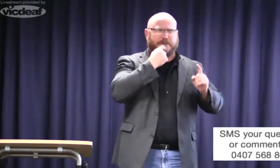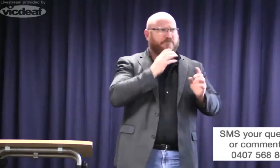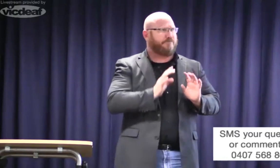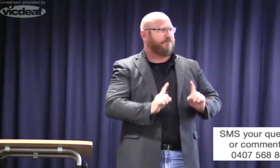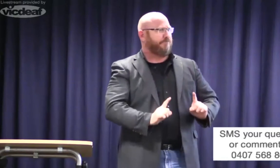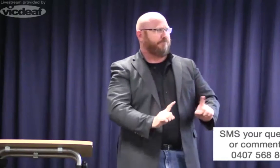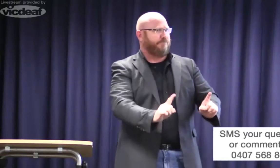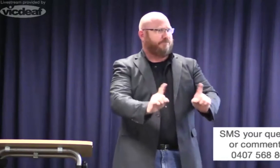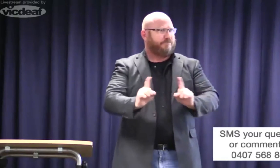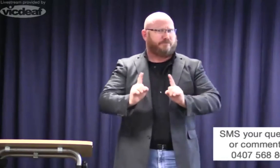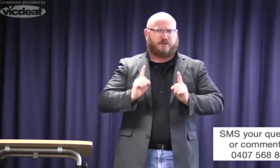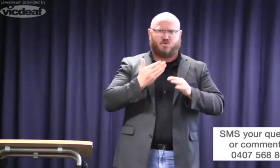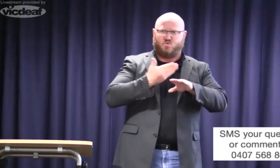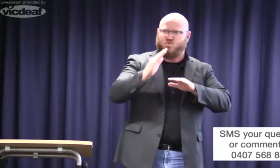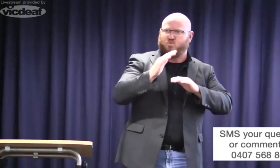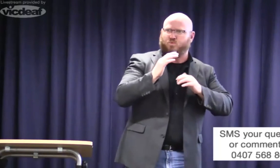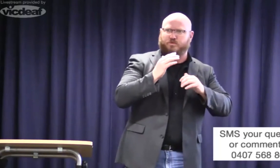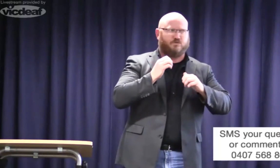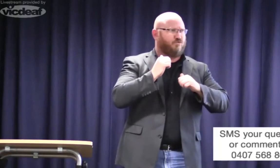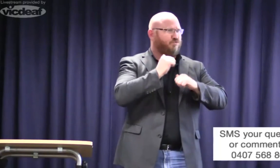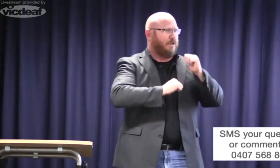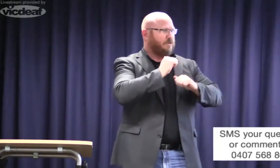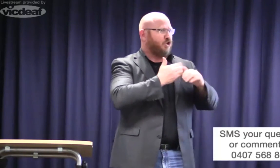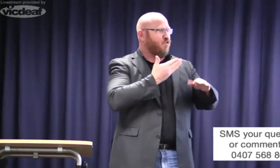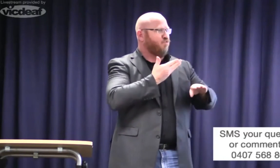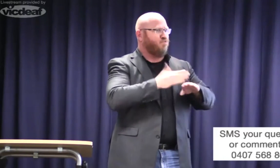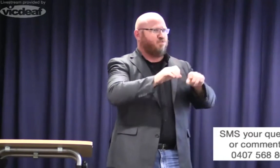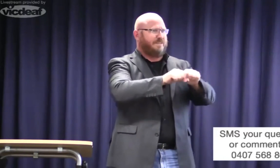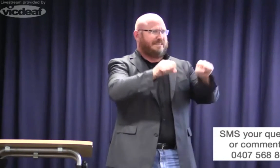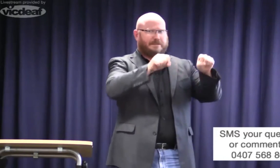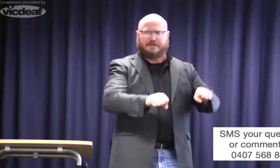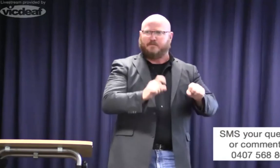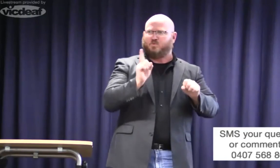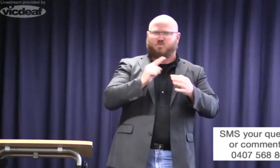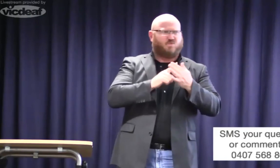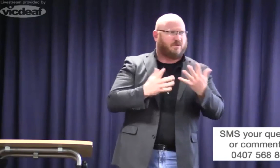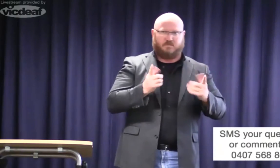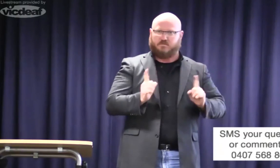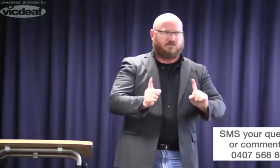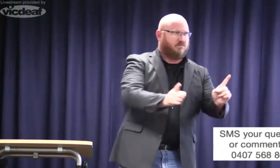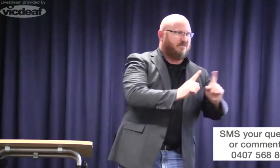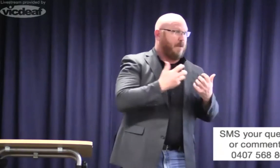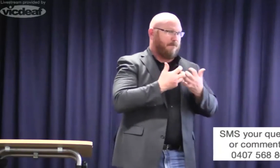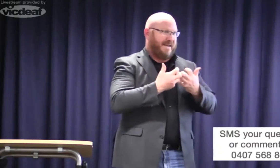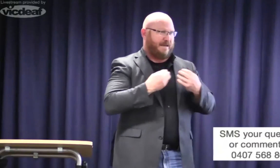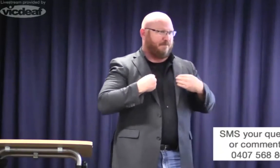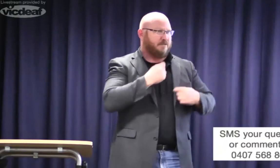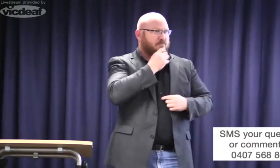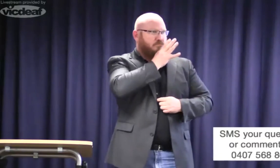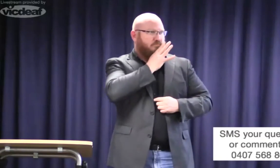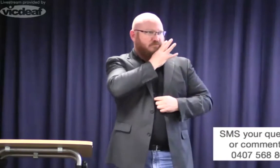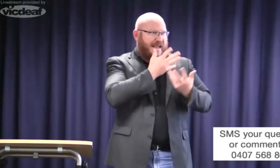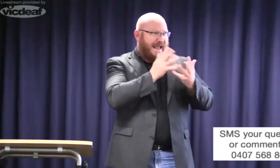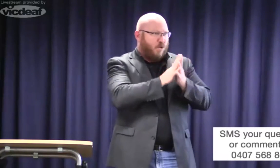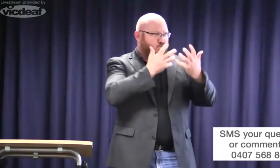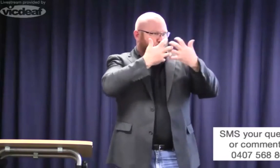I recognise that NDIS currently now is new, it's a bit up in the air, there's structure re-changes, it's a new system. I